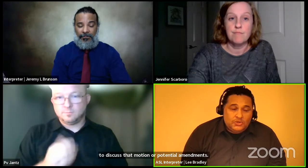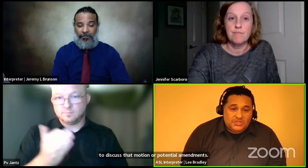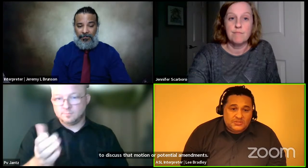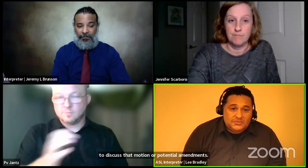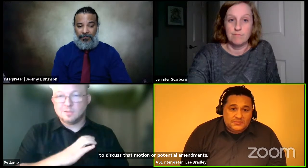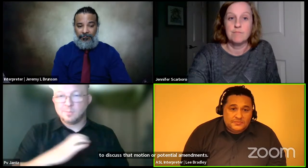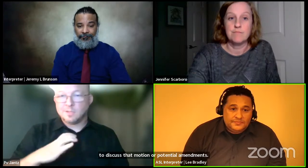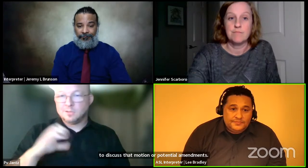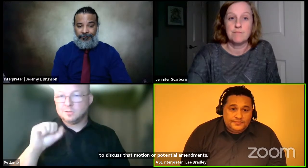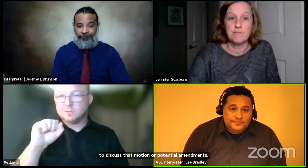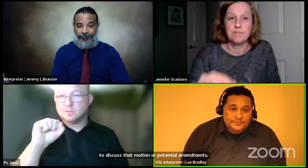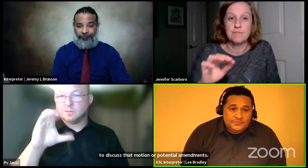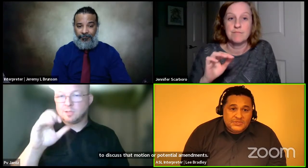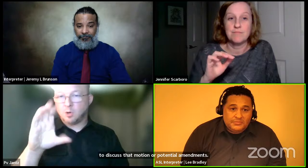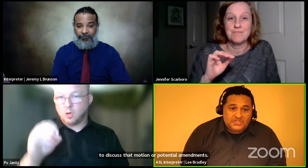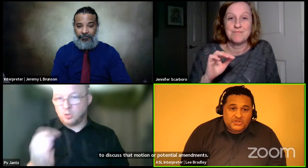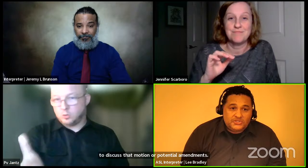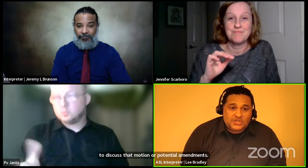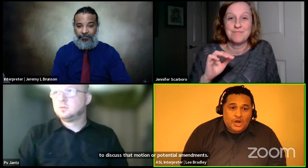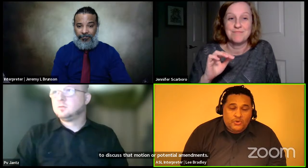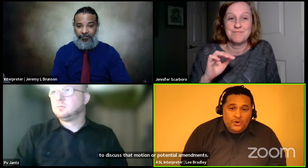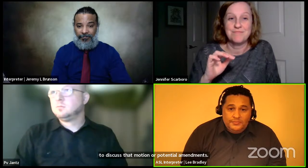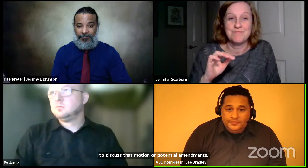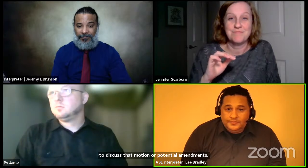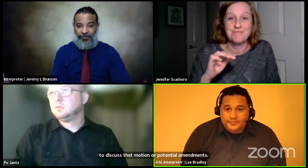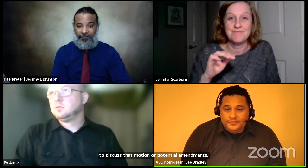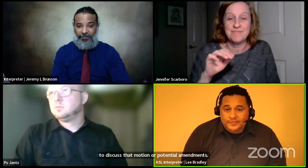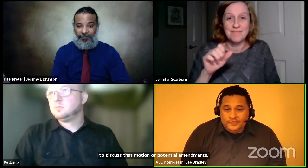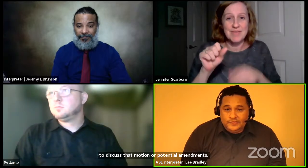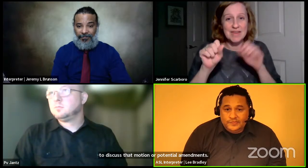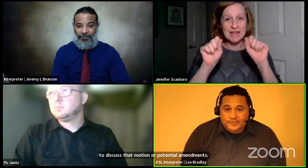potential motions. Commissioner Scarborough.